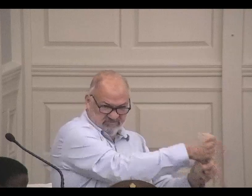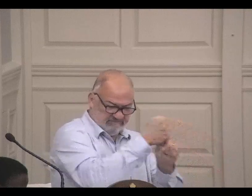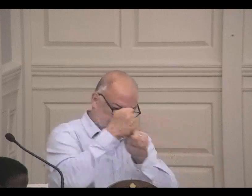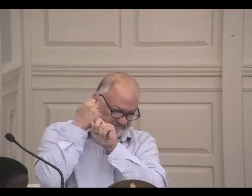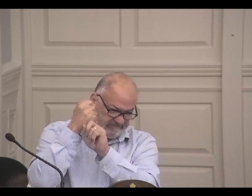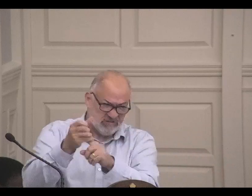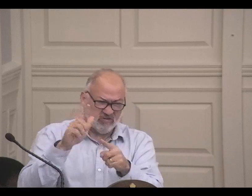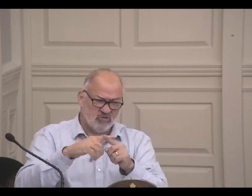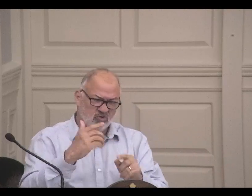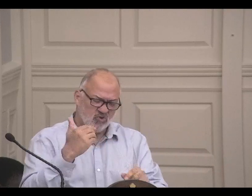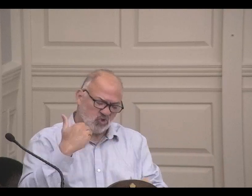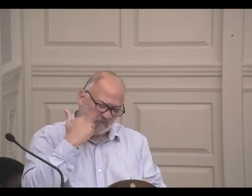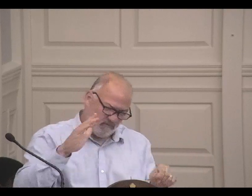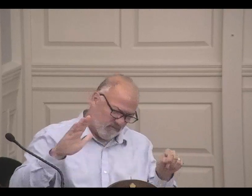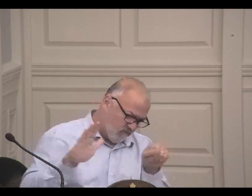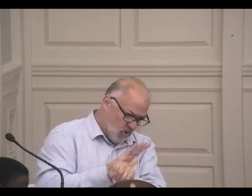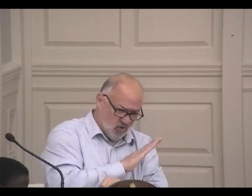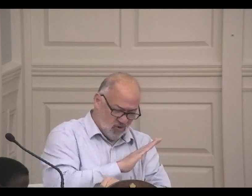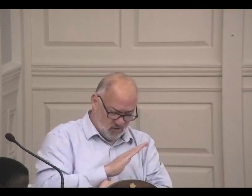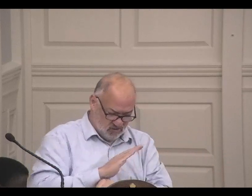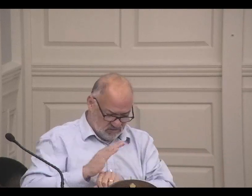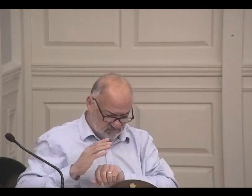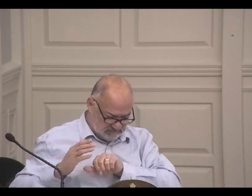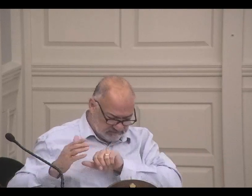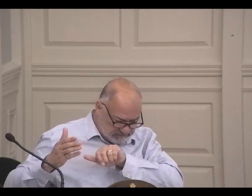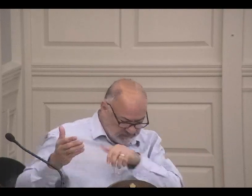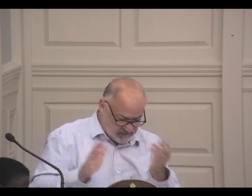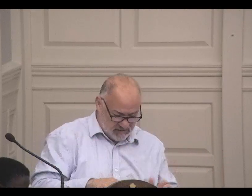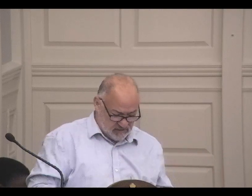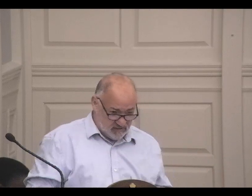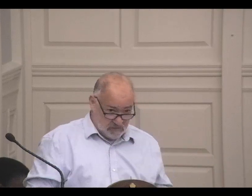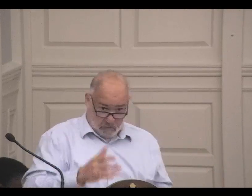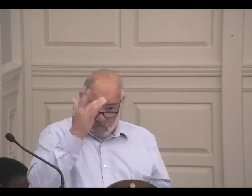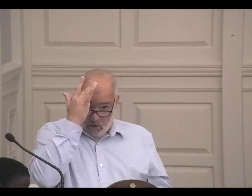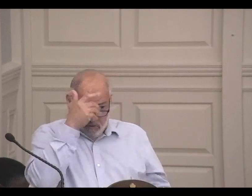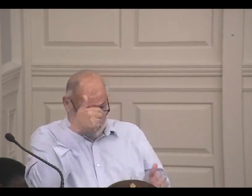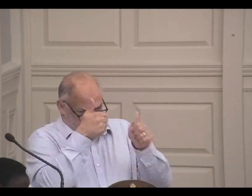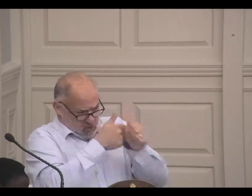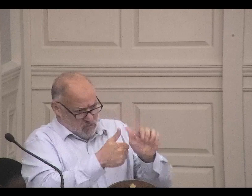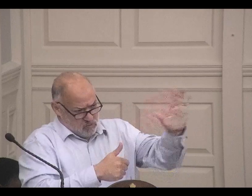condemn him to a shameful death.